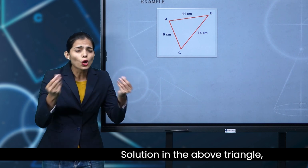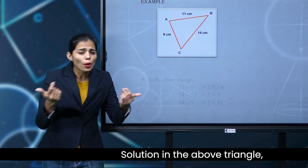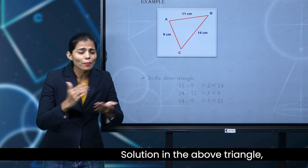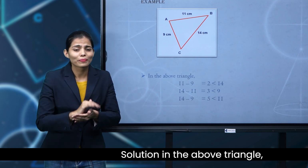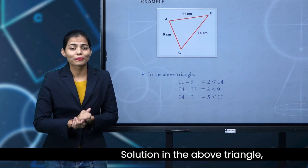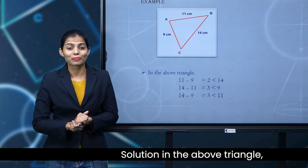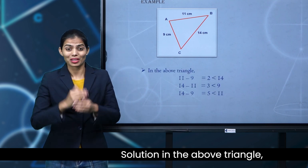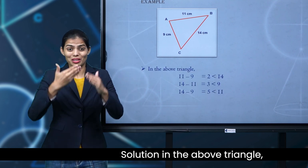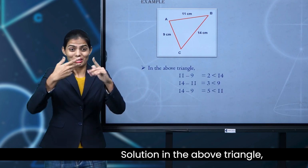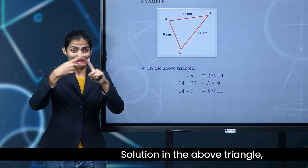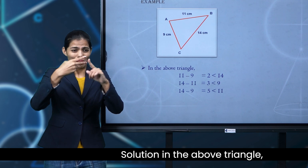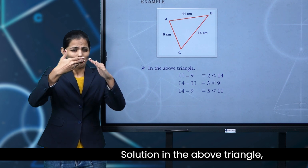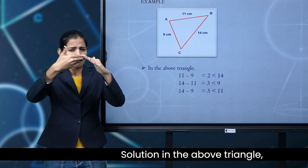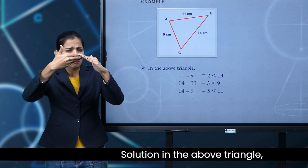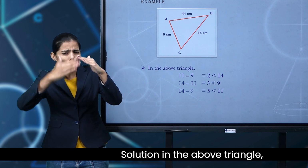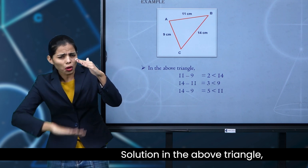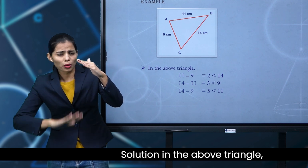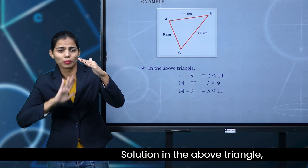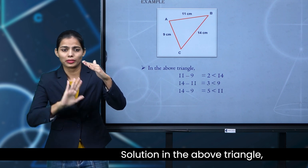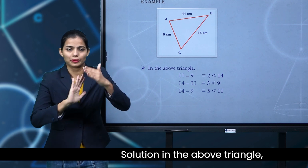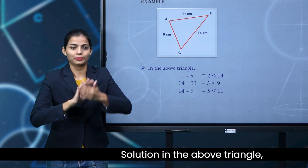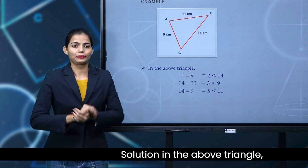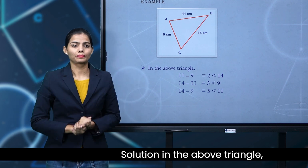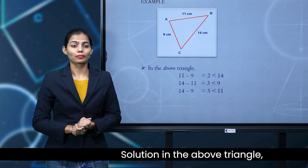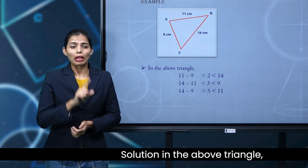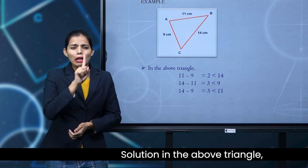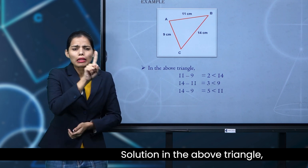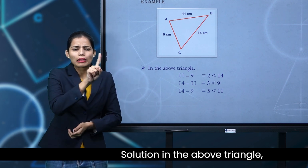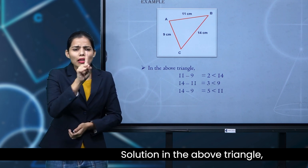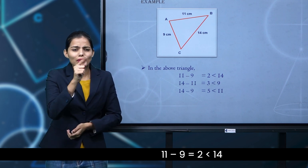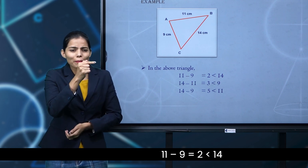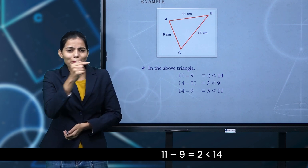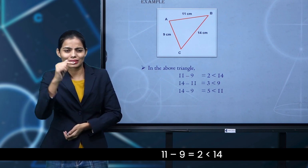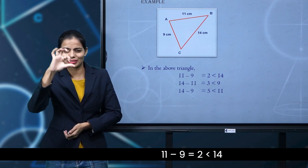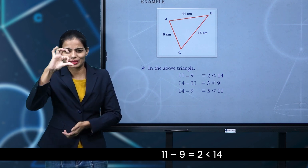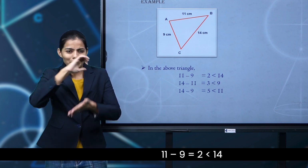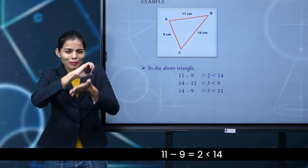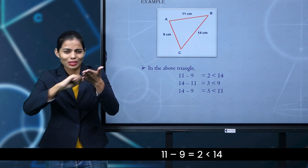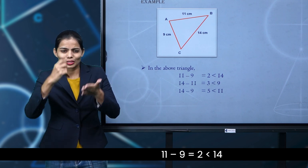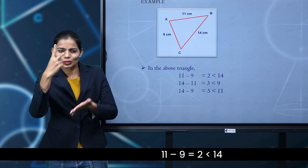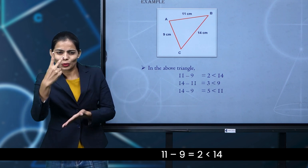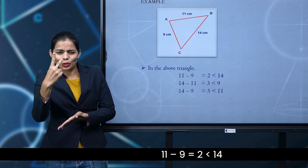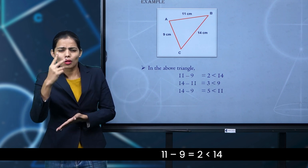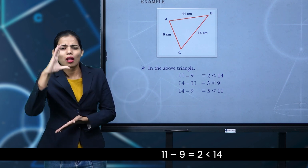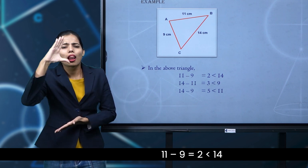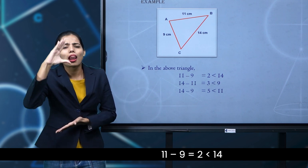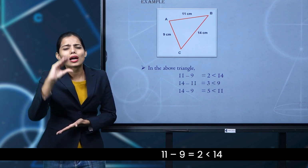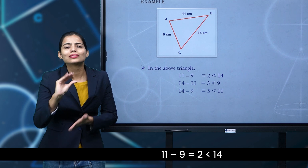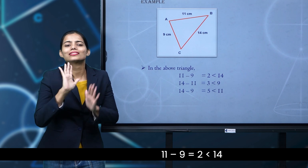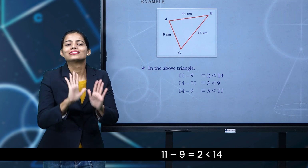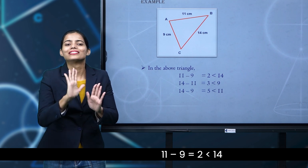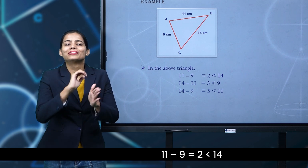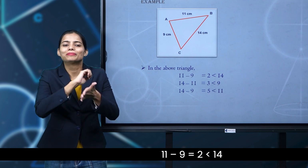Solution: in the above triangle, 11 minus 9 is equal to 2 less than